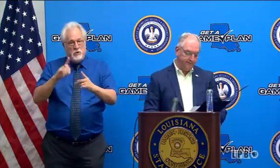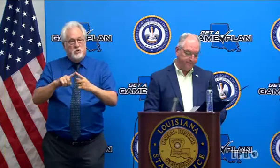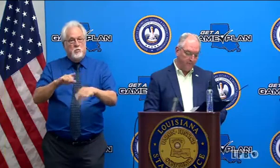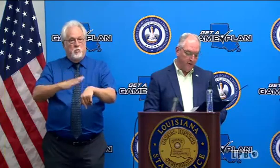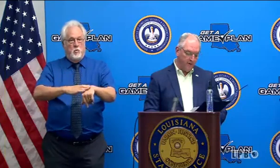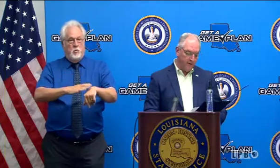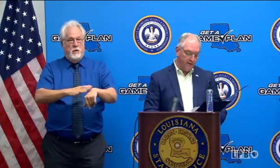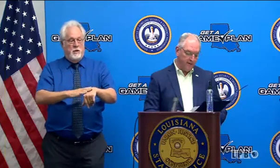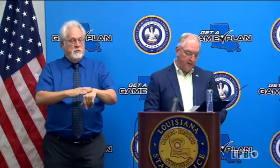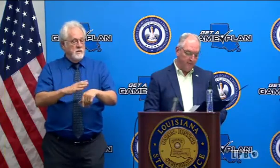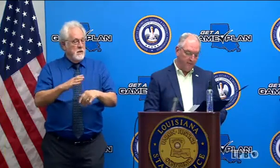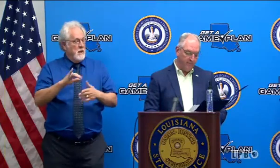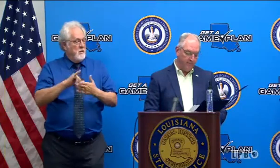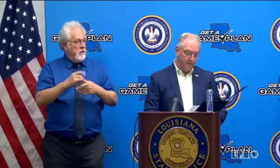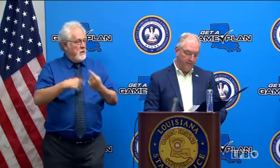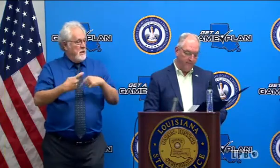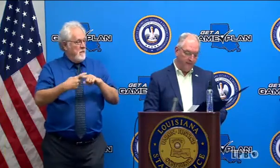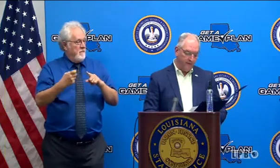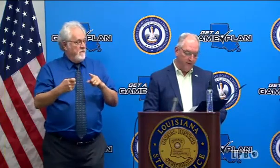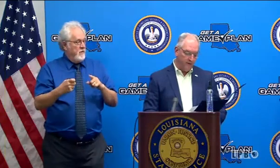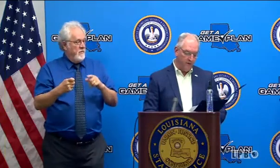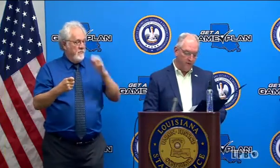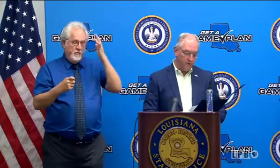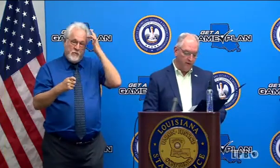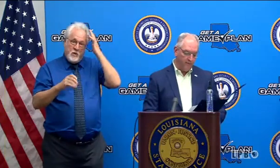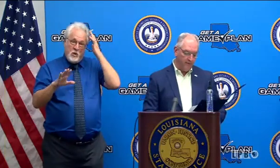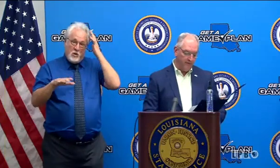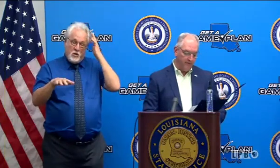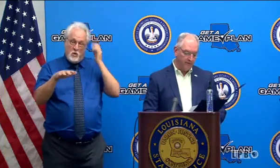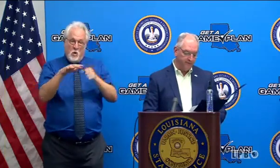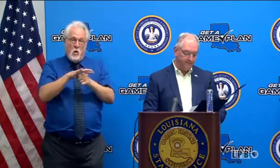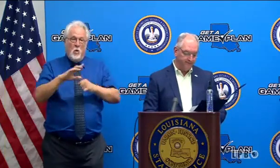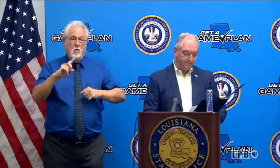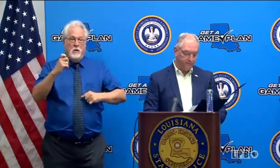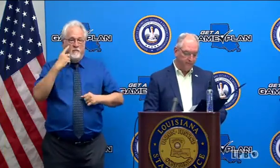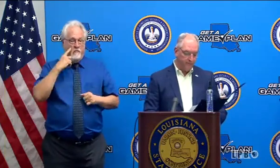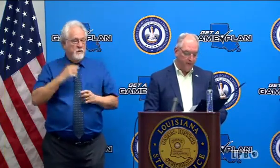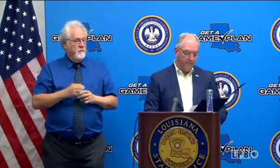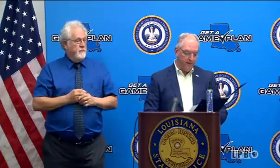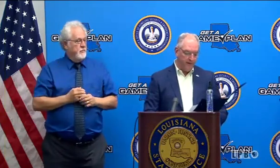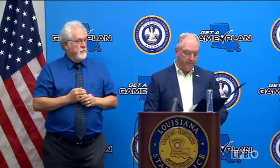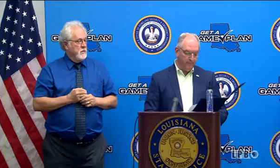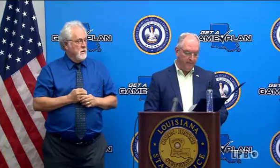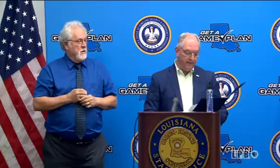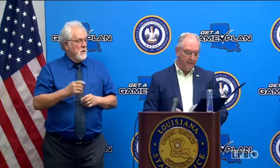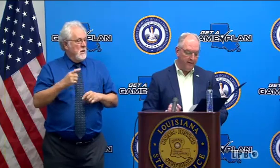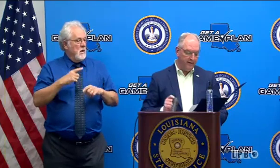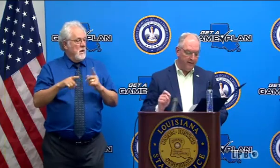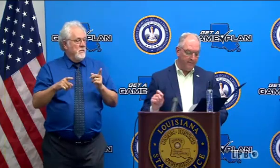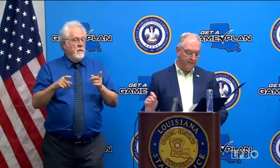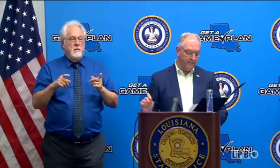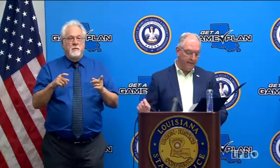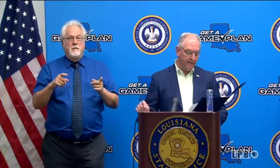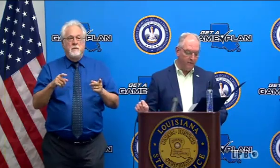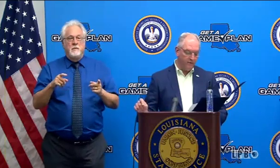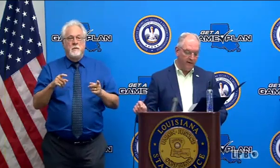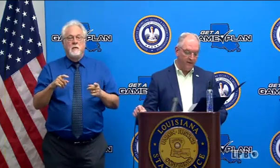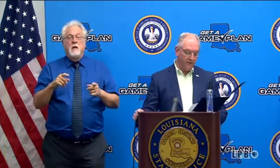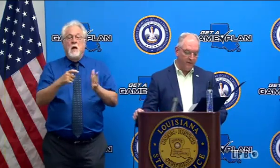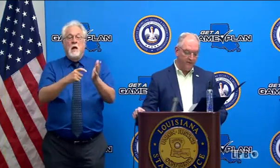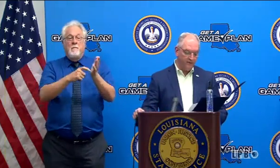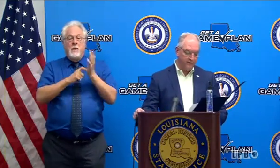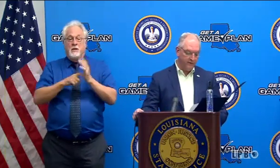warnings that come from your local governmental officials. but implemented